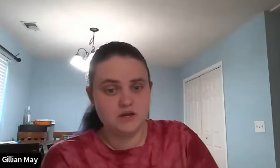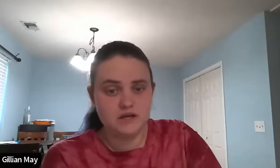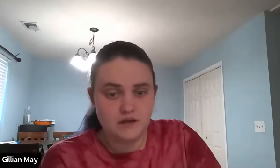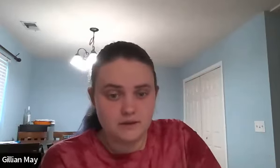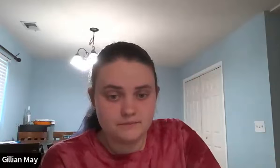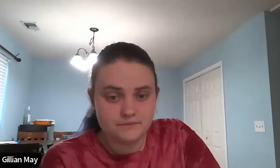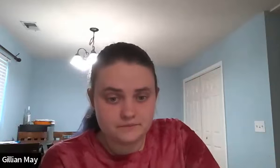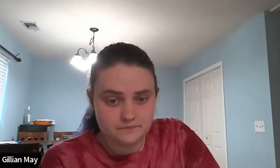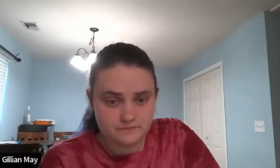but